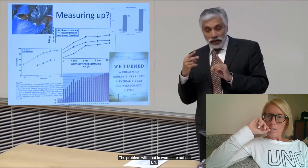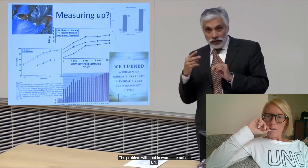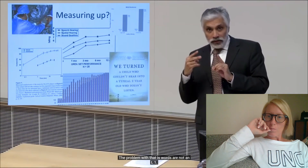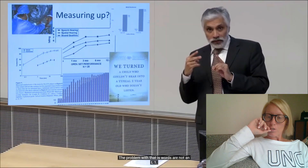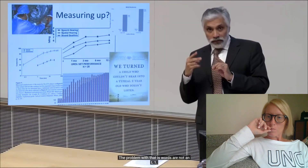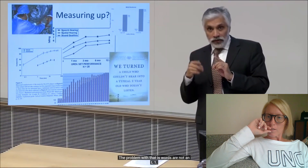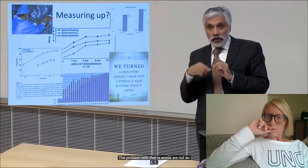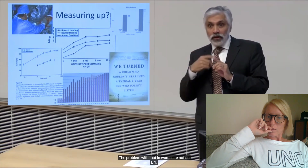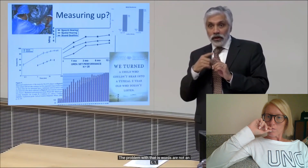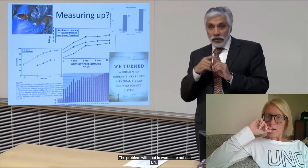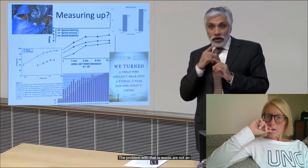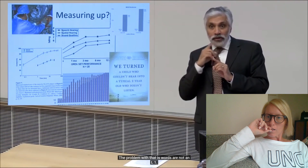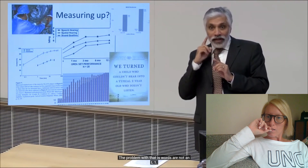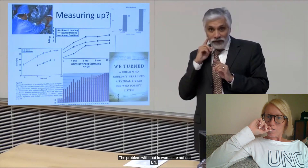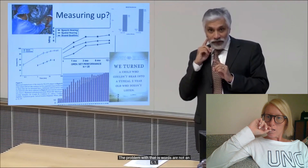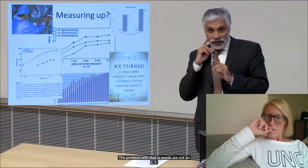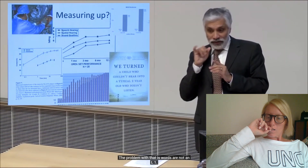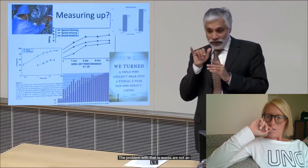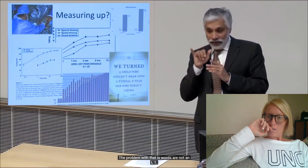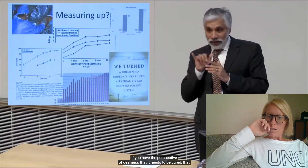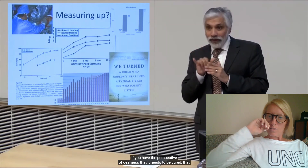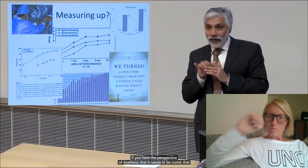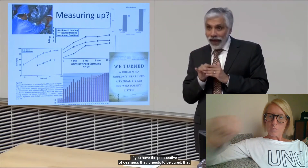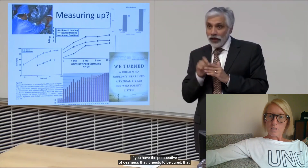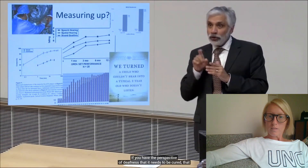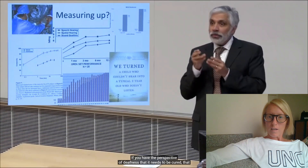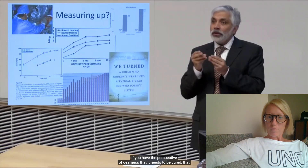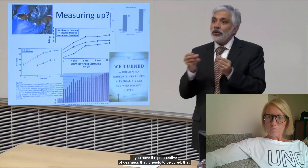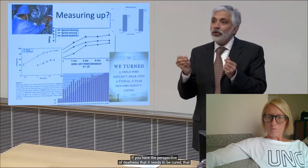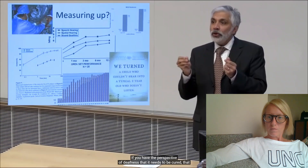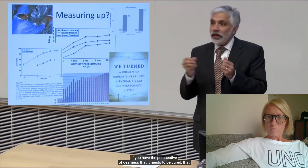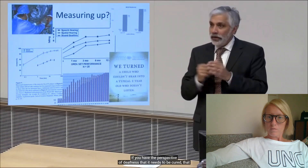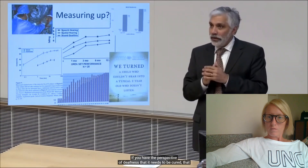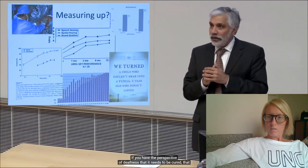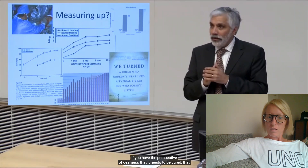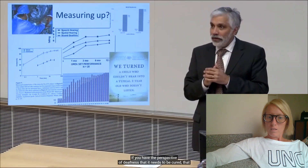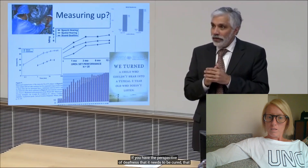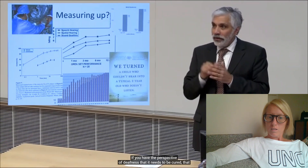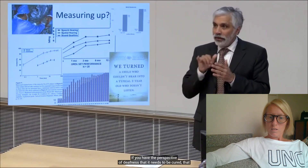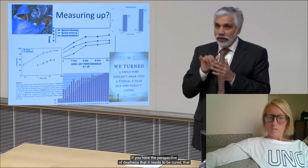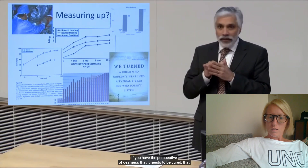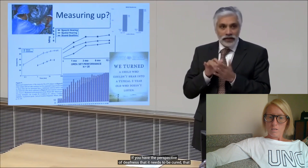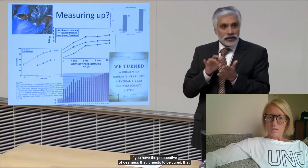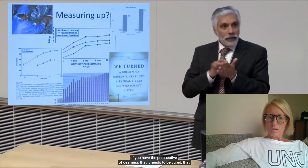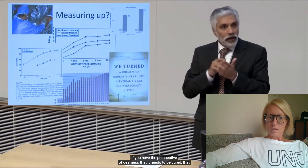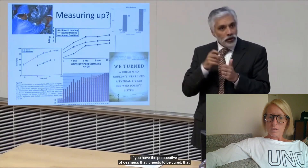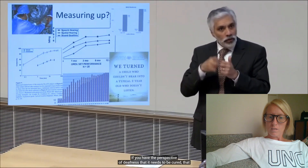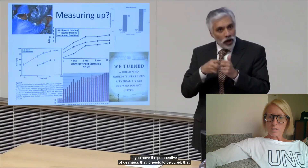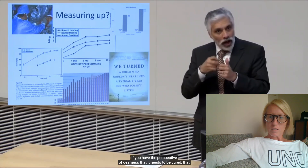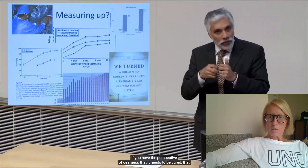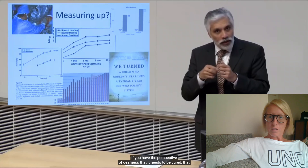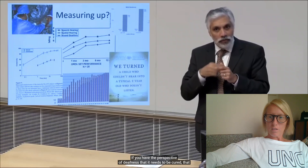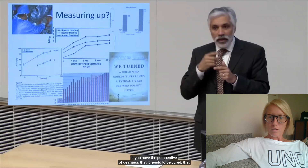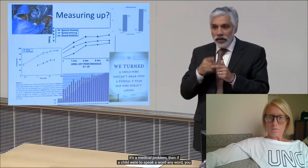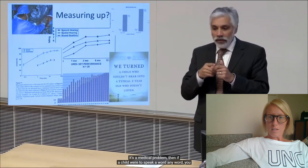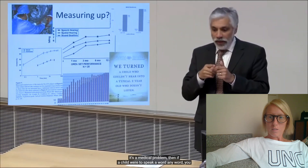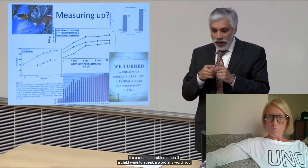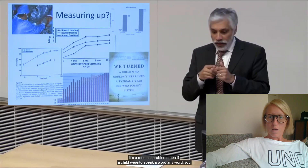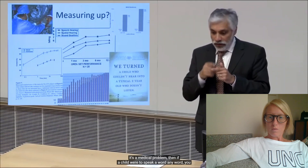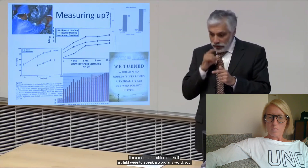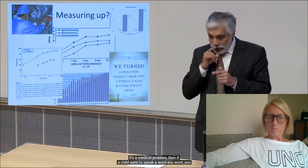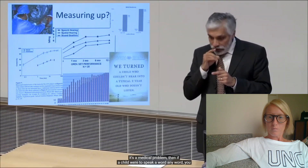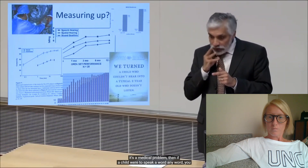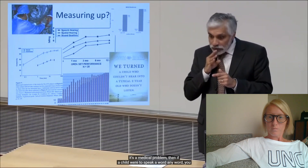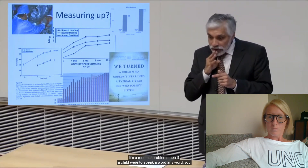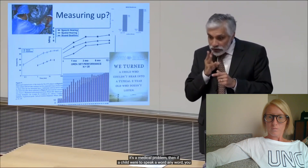If you have the perspective that If you have the perspective deaf of deafness, that it needs to be cured, needs to be cured, that it's a that's